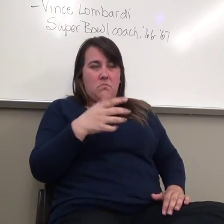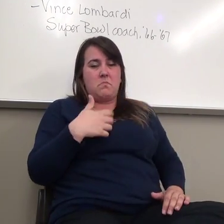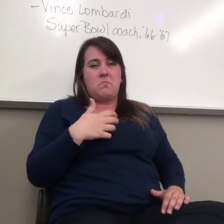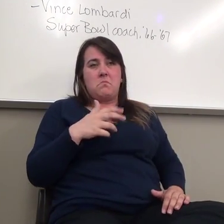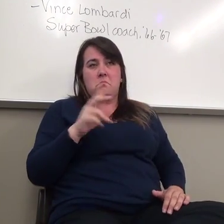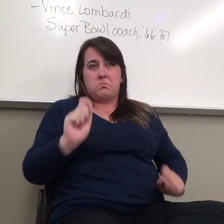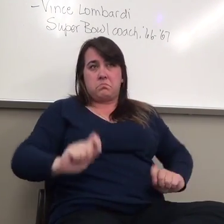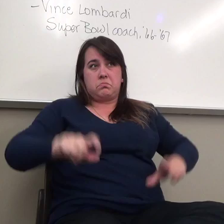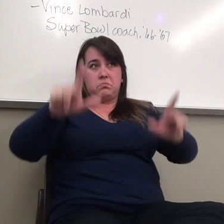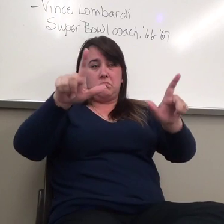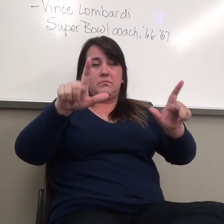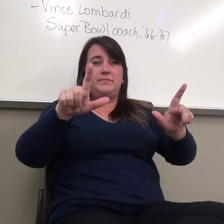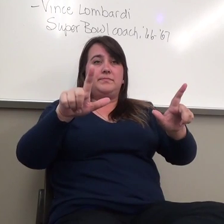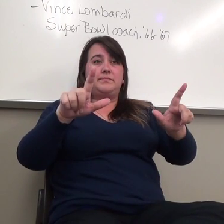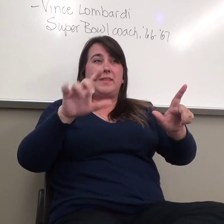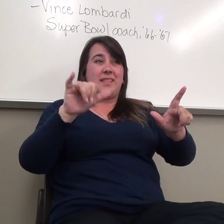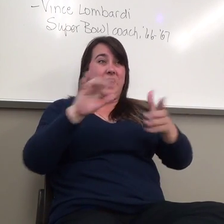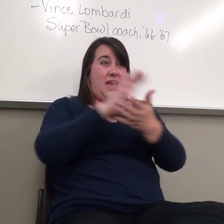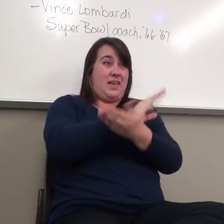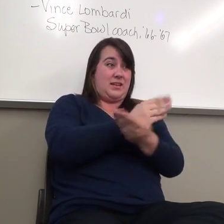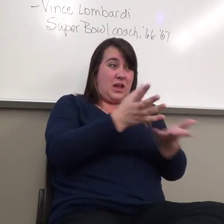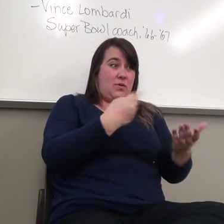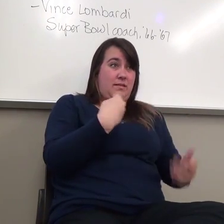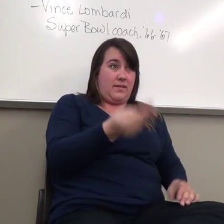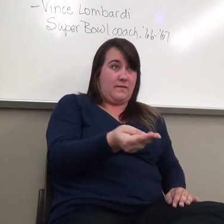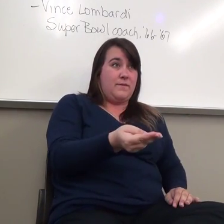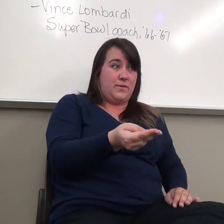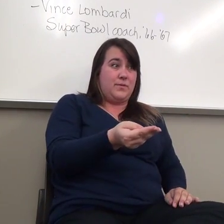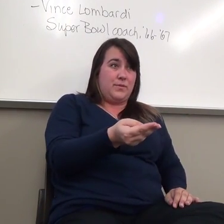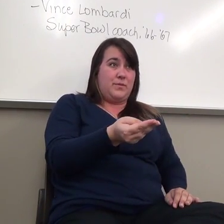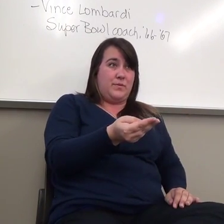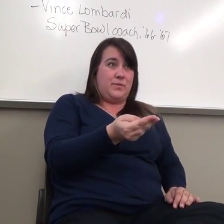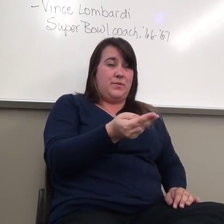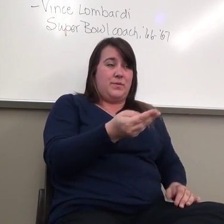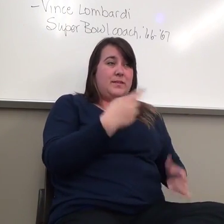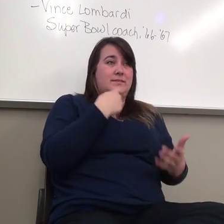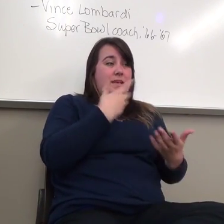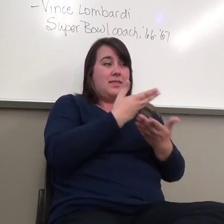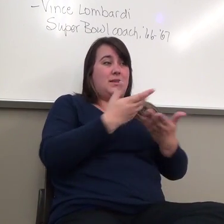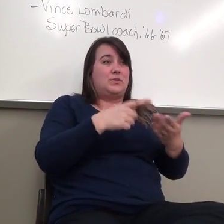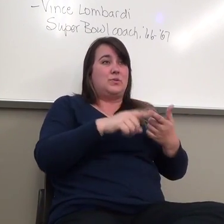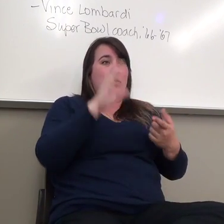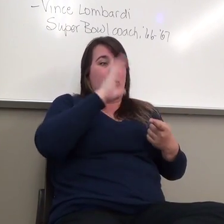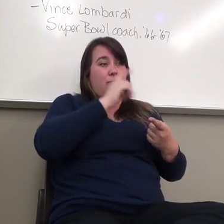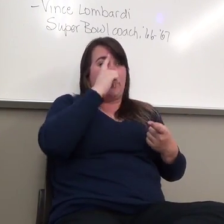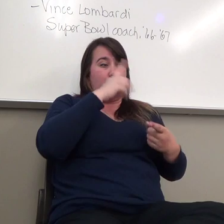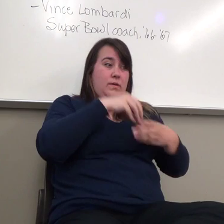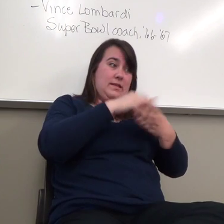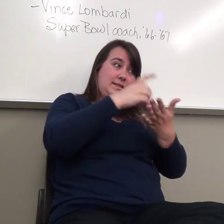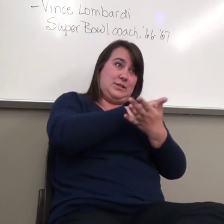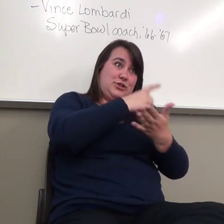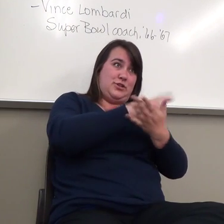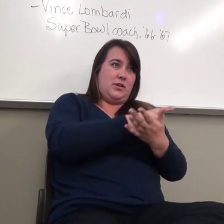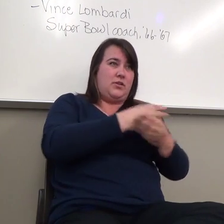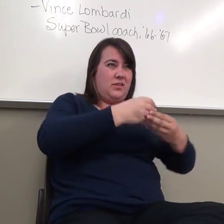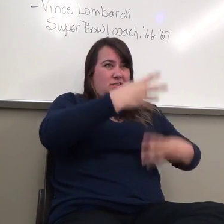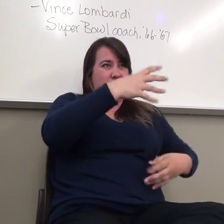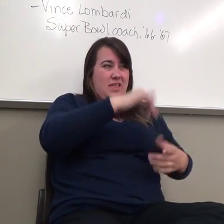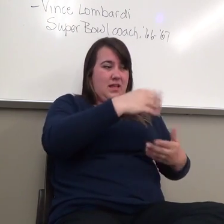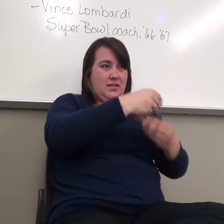you get out that handout I gave you that says things to look for in your dictionary entries that